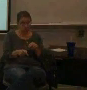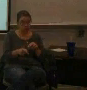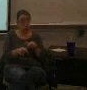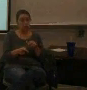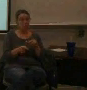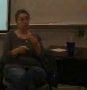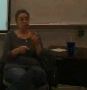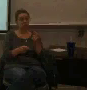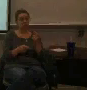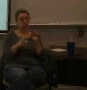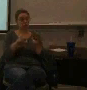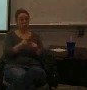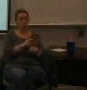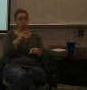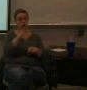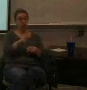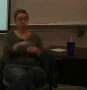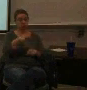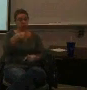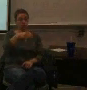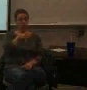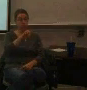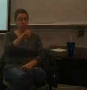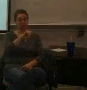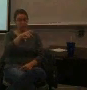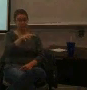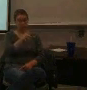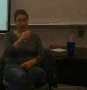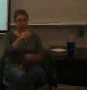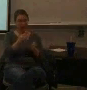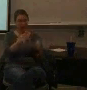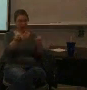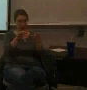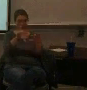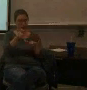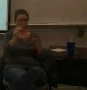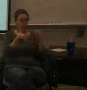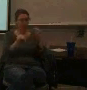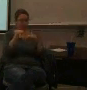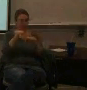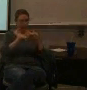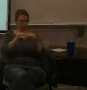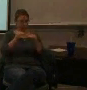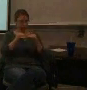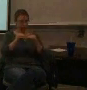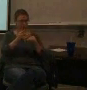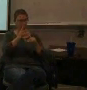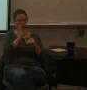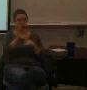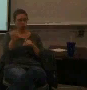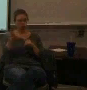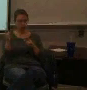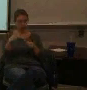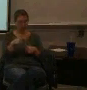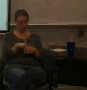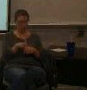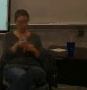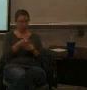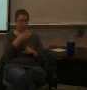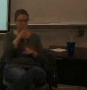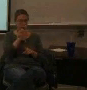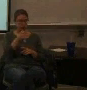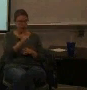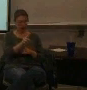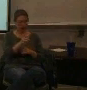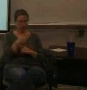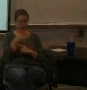the long-term precipitation and evaporation have to balance each other. So the water will come in out of the watershed,